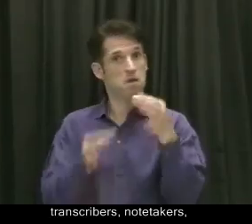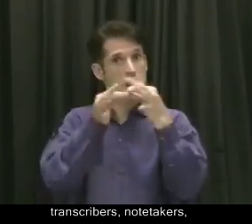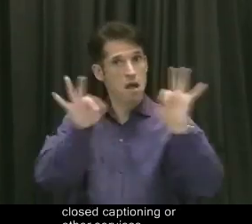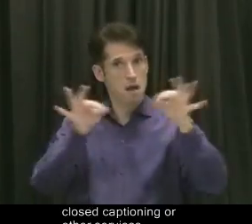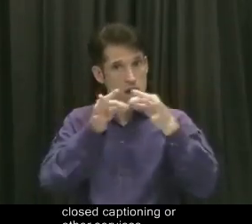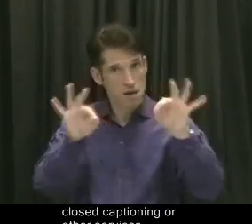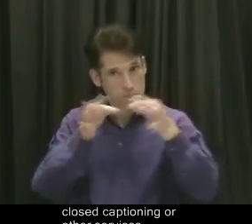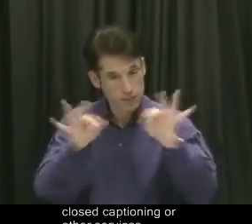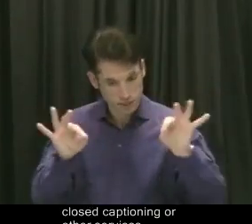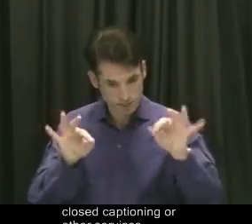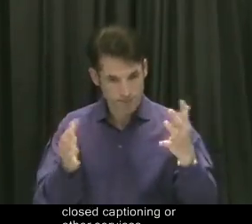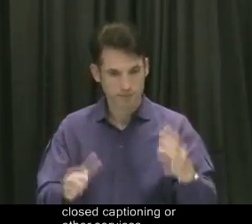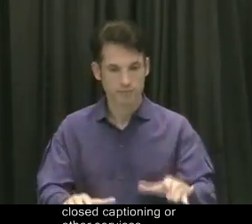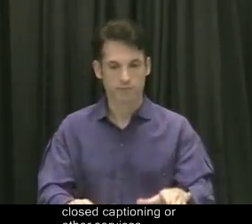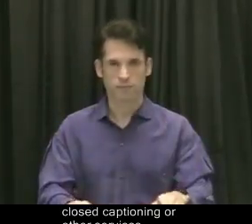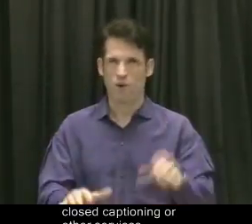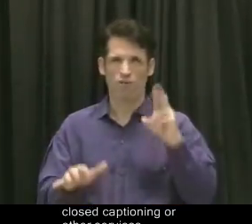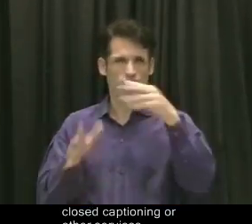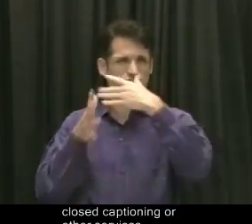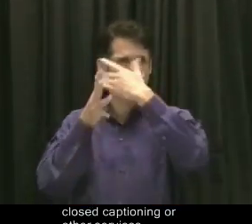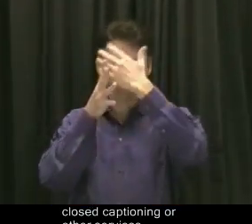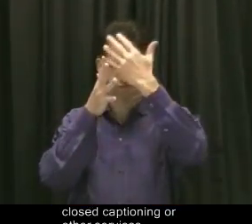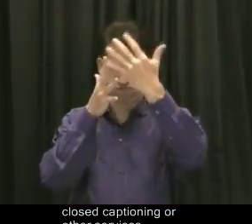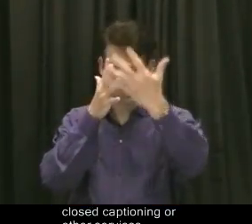closed captioning, or other services.